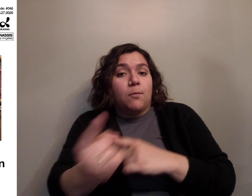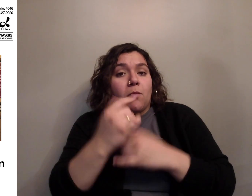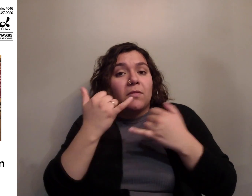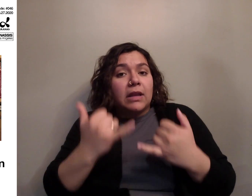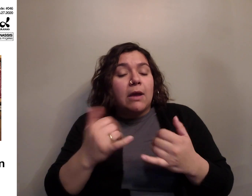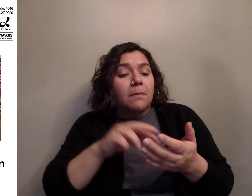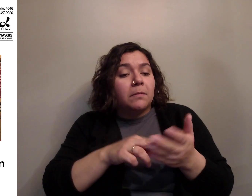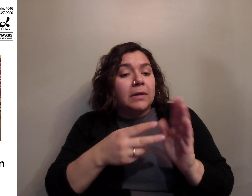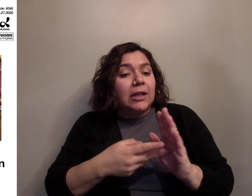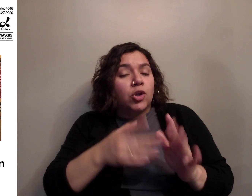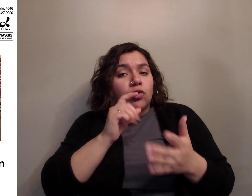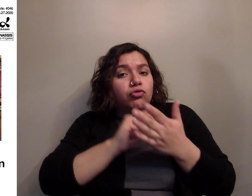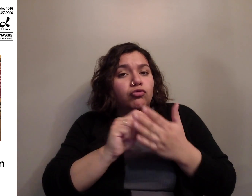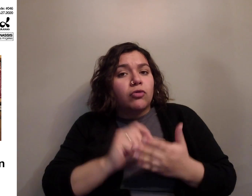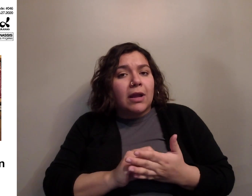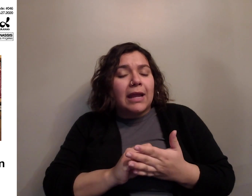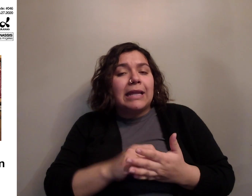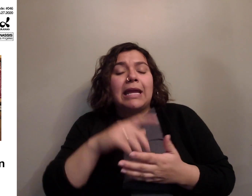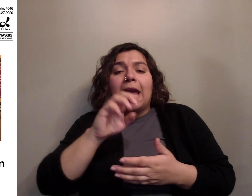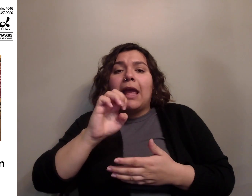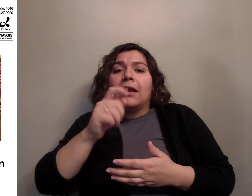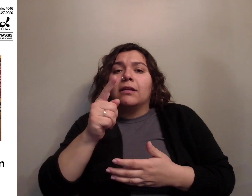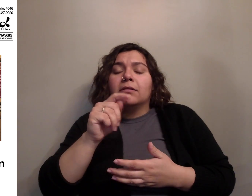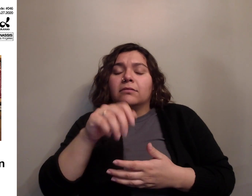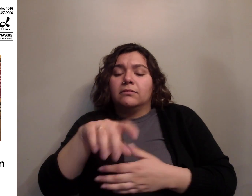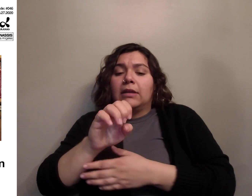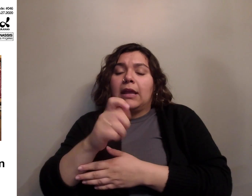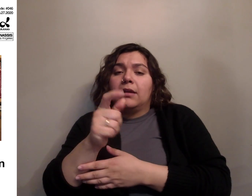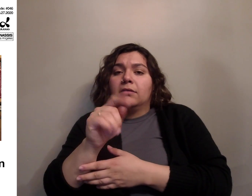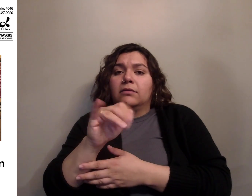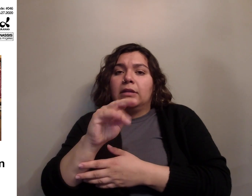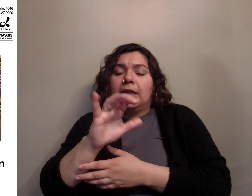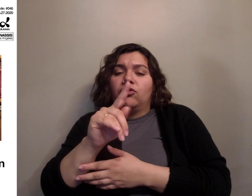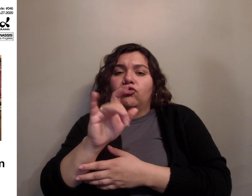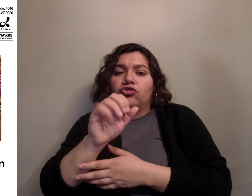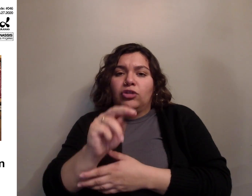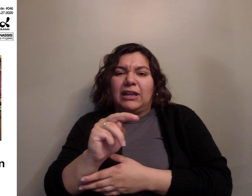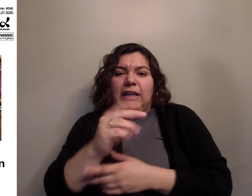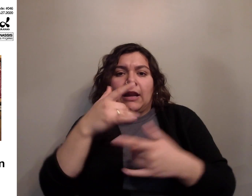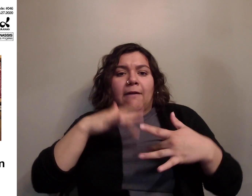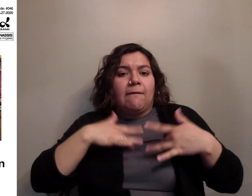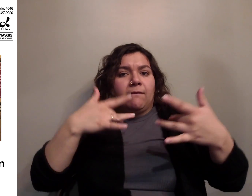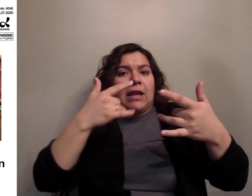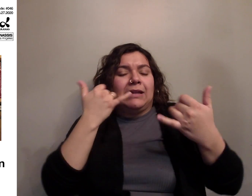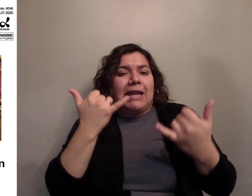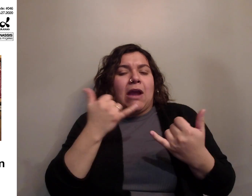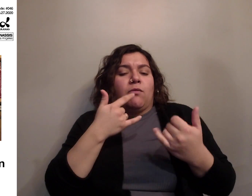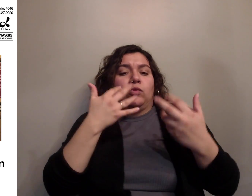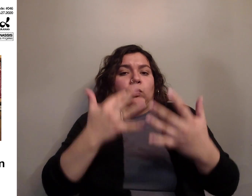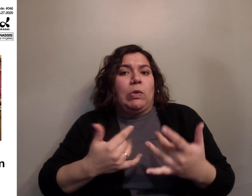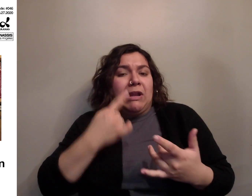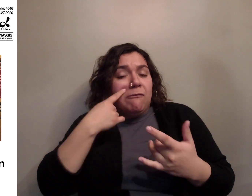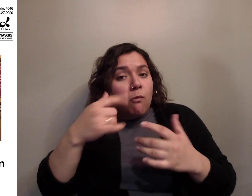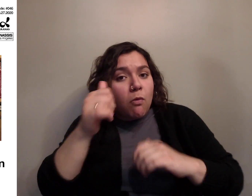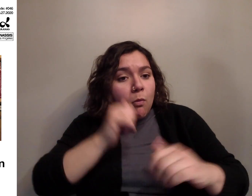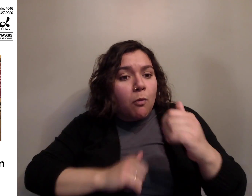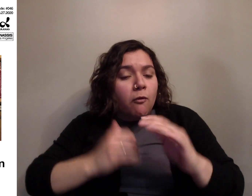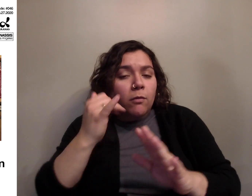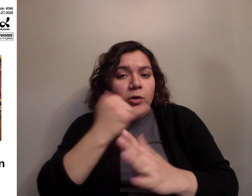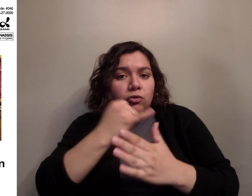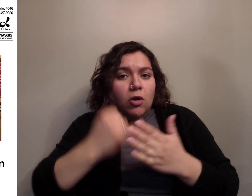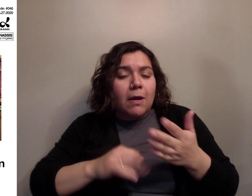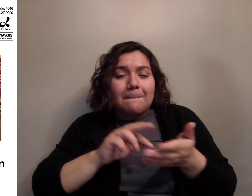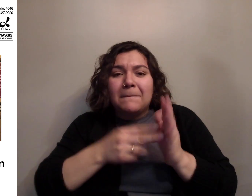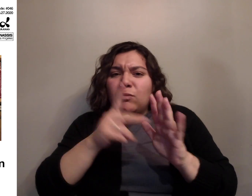of this moment now. You write that an extinction event is looming over the performing arts, and it calls